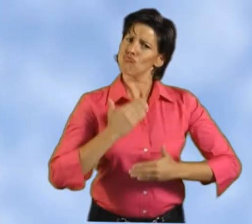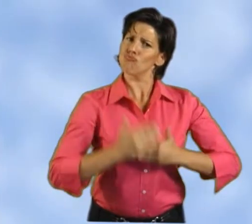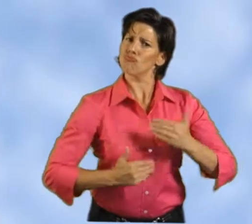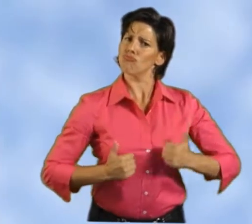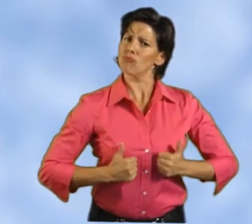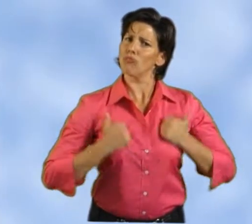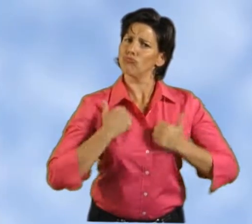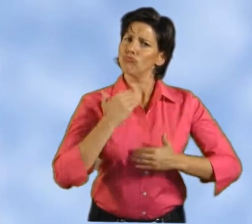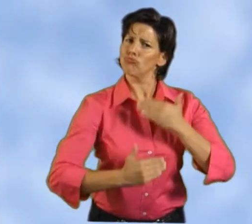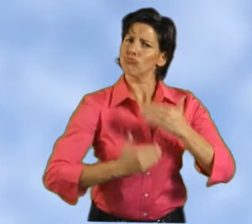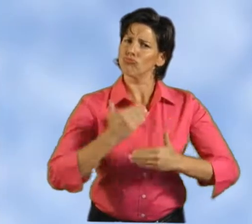when it is detected early.